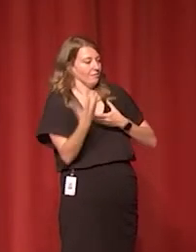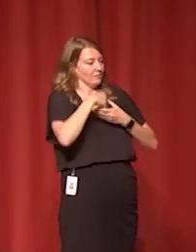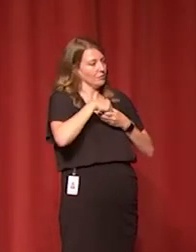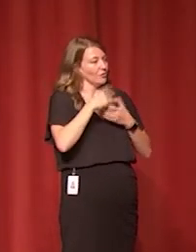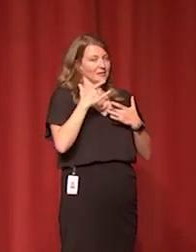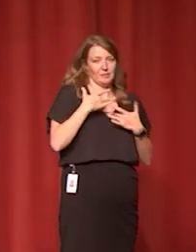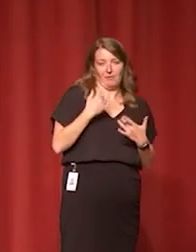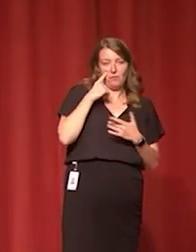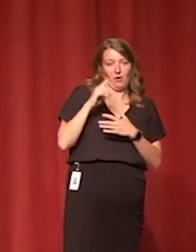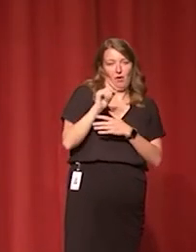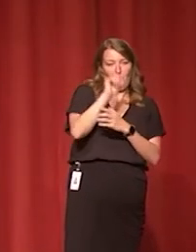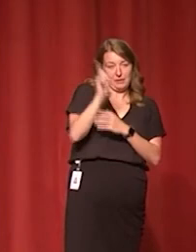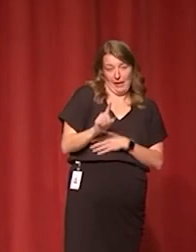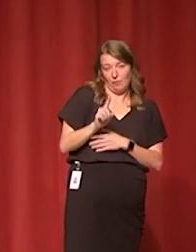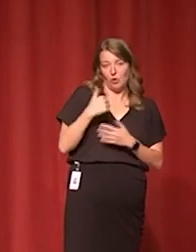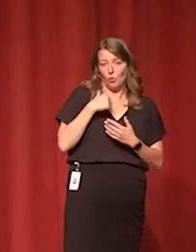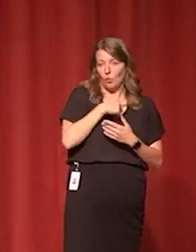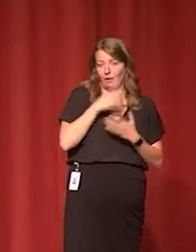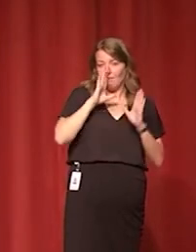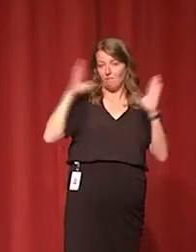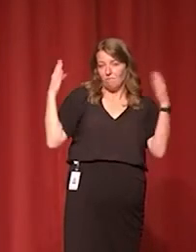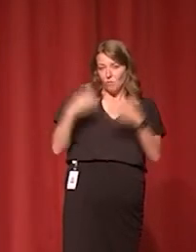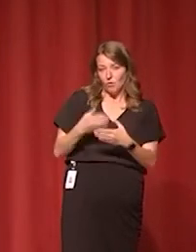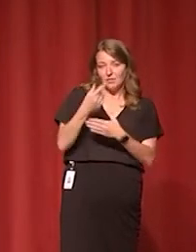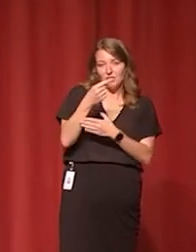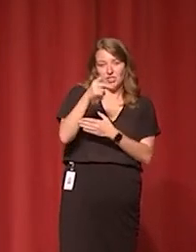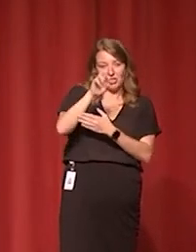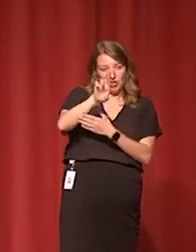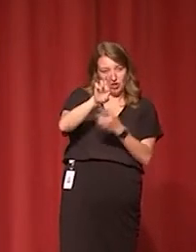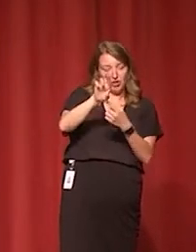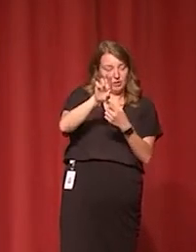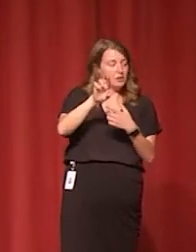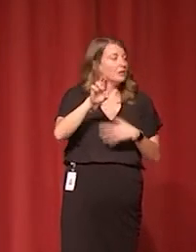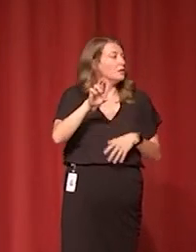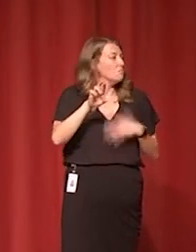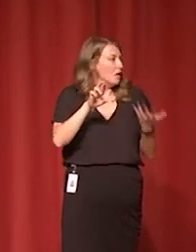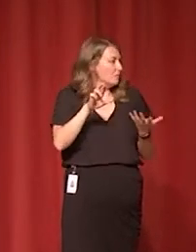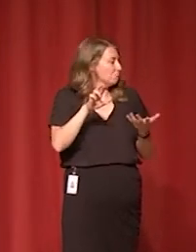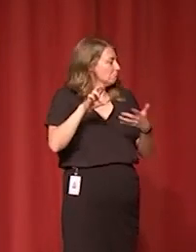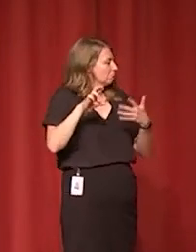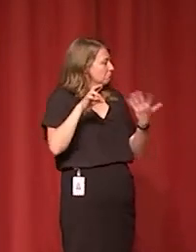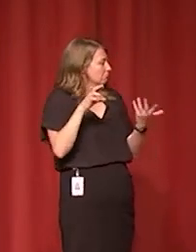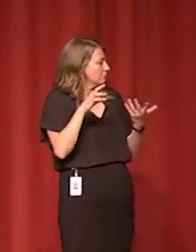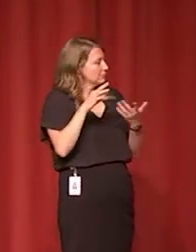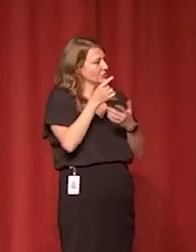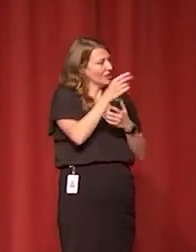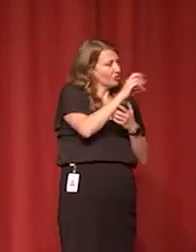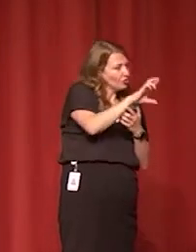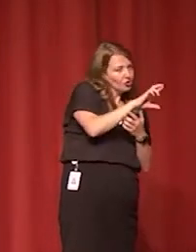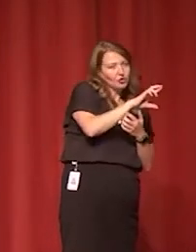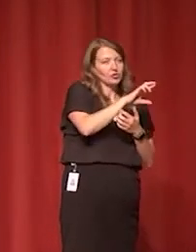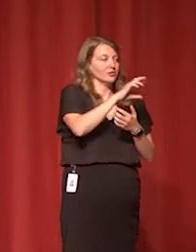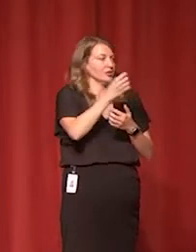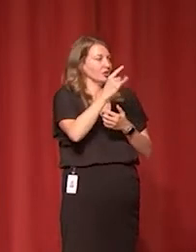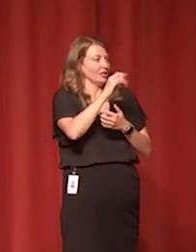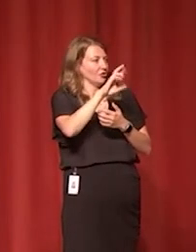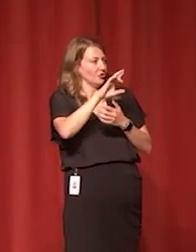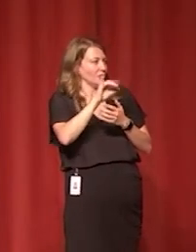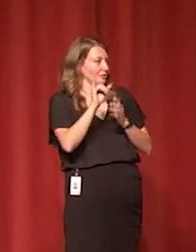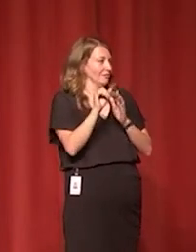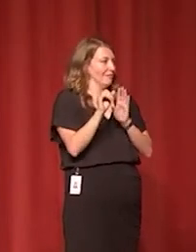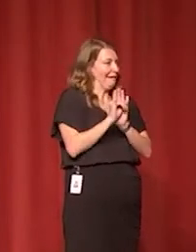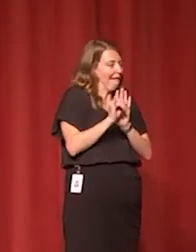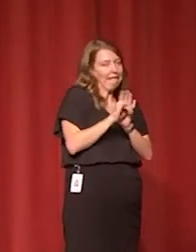research, but what all would you say in terms of gender, sexual orientation, gender identity in terms